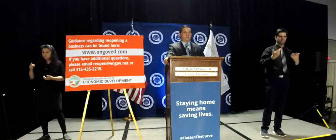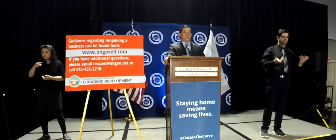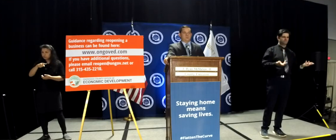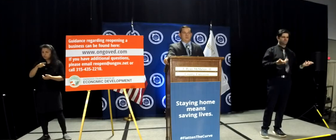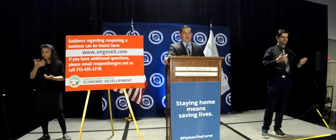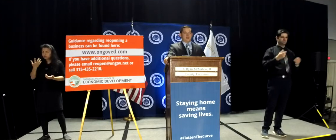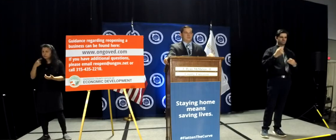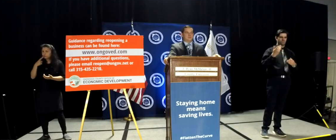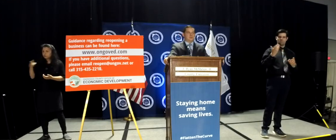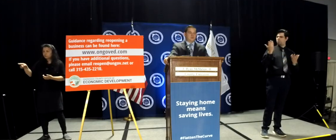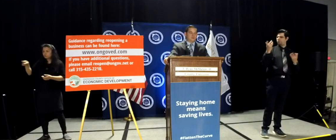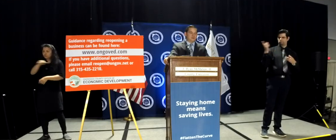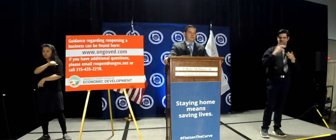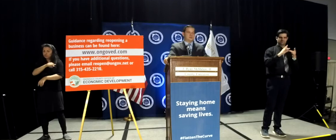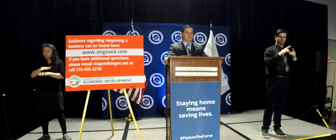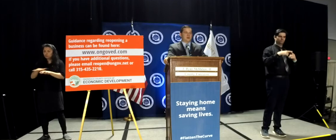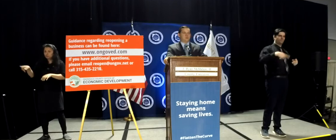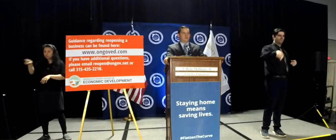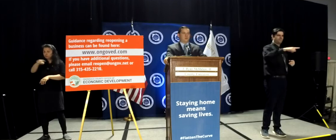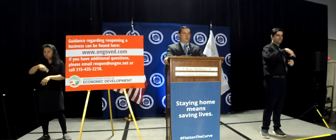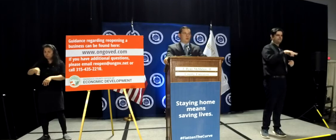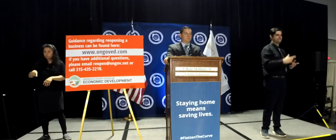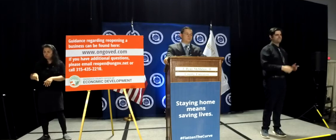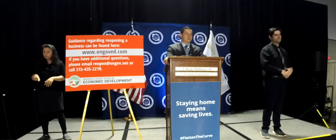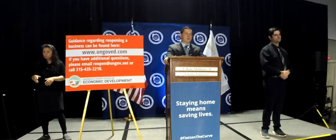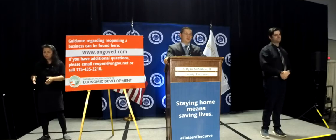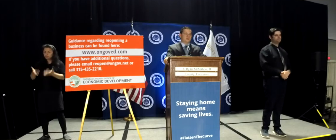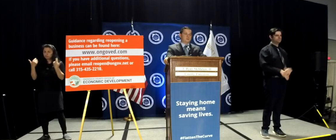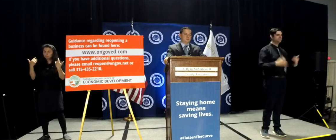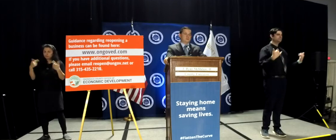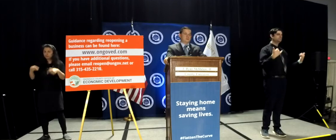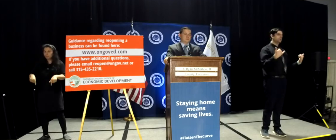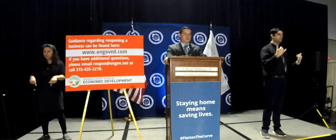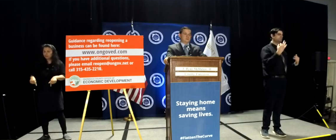They're open. It's Friday. Let's try to move forward.